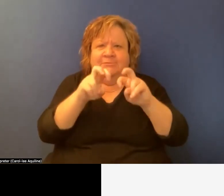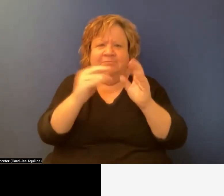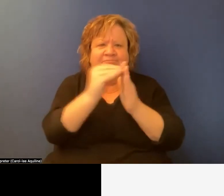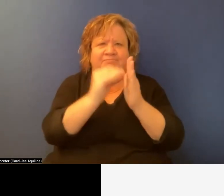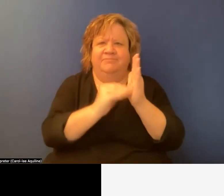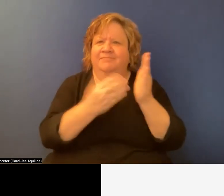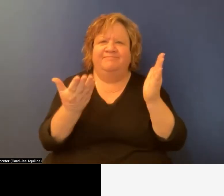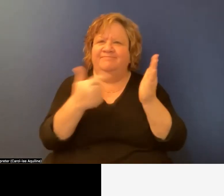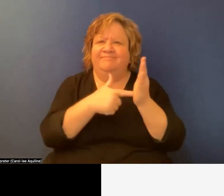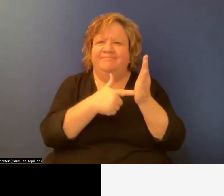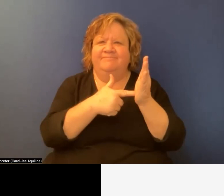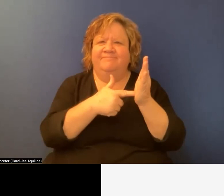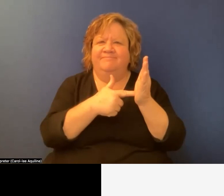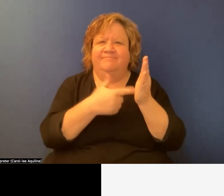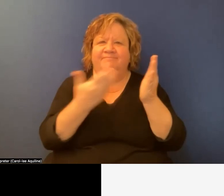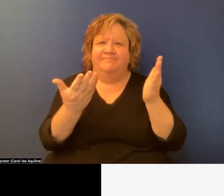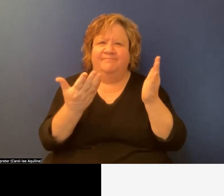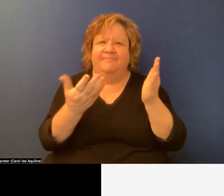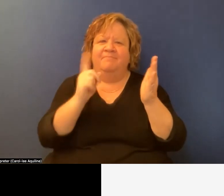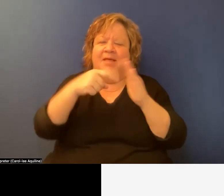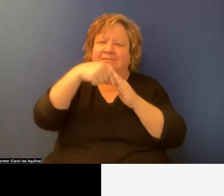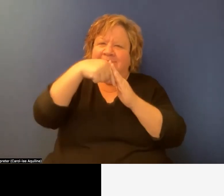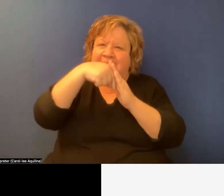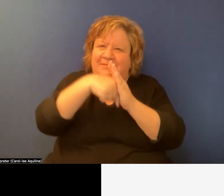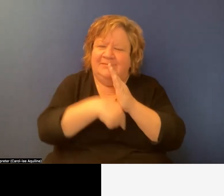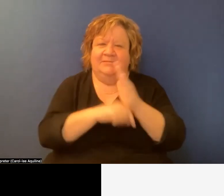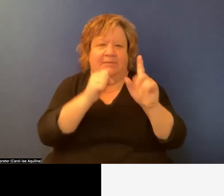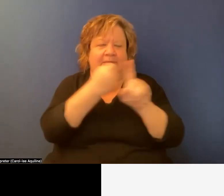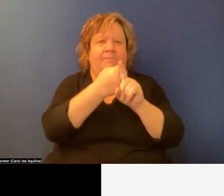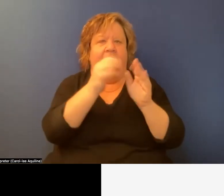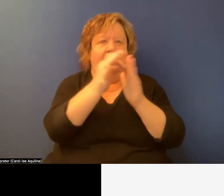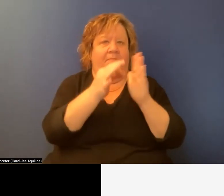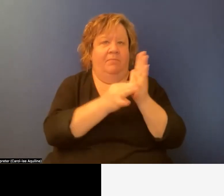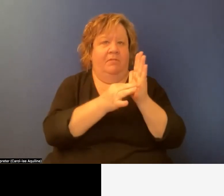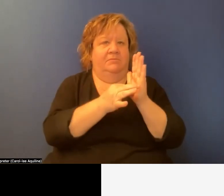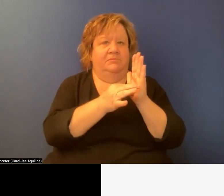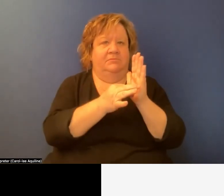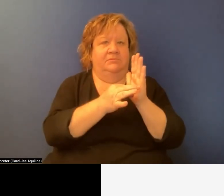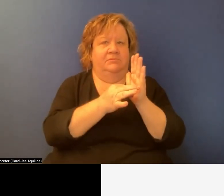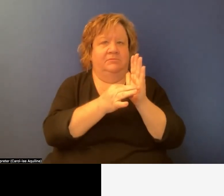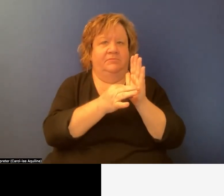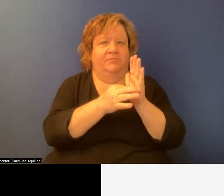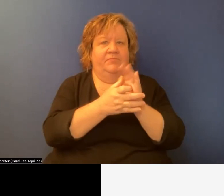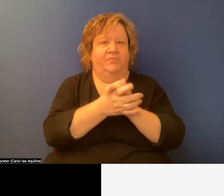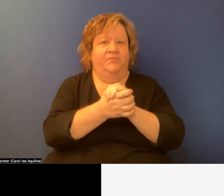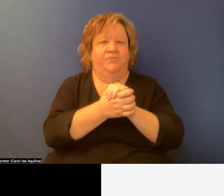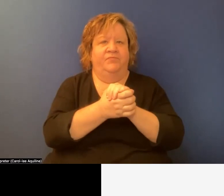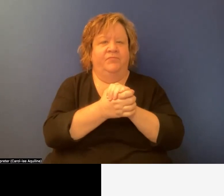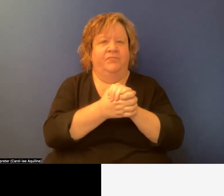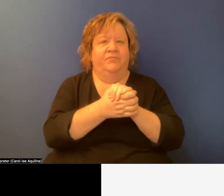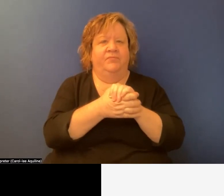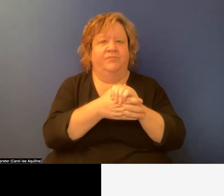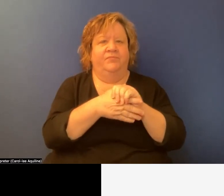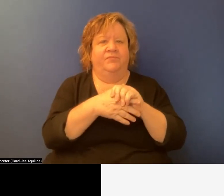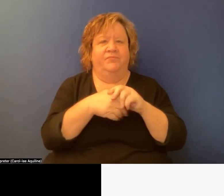deep policy impact, and also impact at the community level, we are not seeing a lot of evidence base.